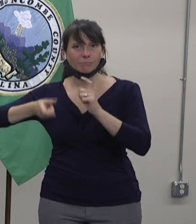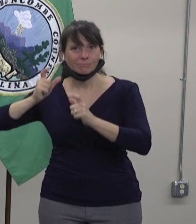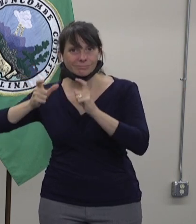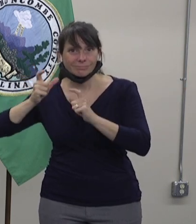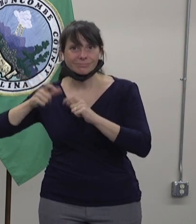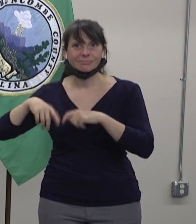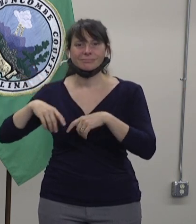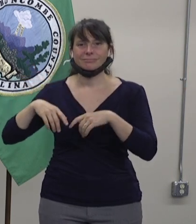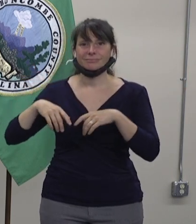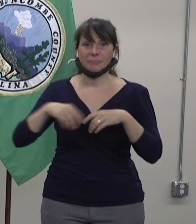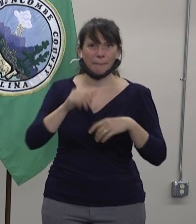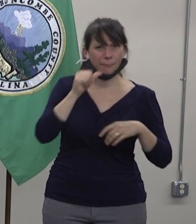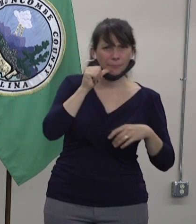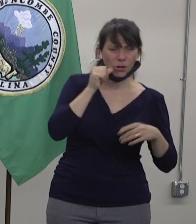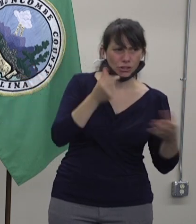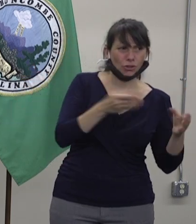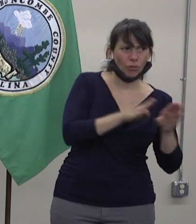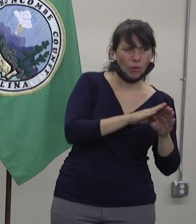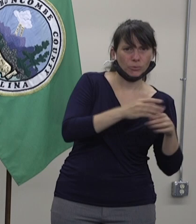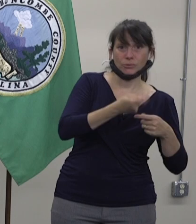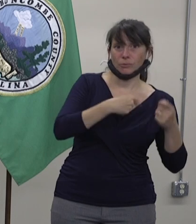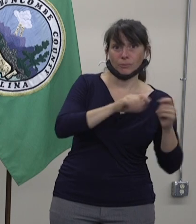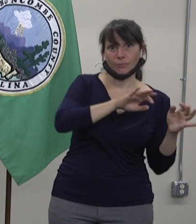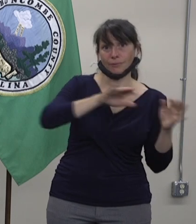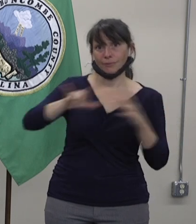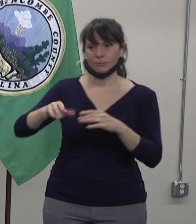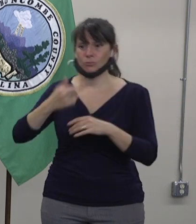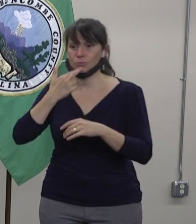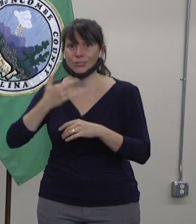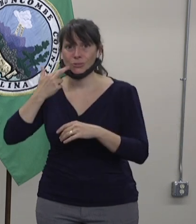not respecting social distancing requirements.